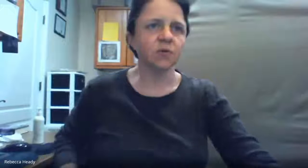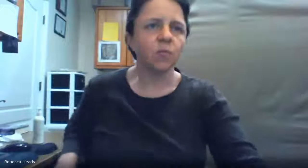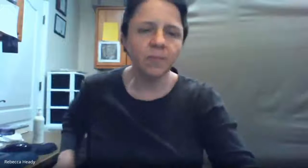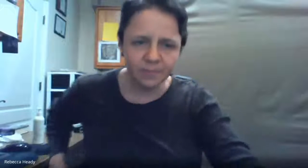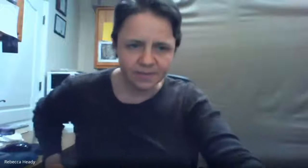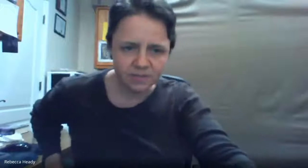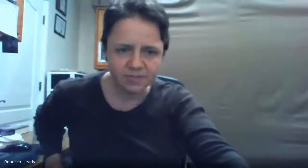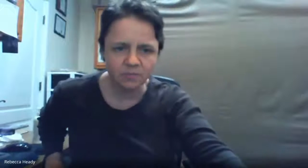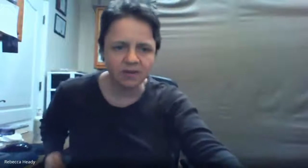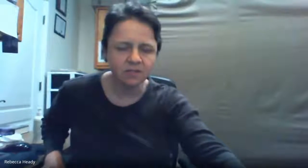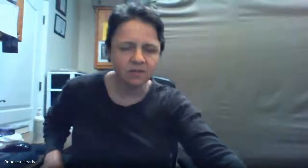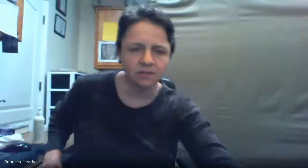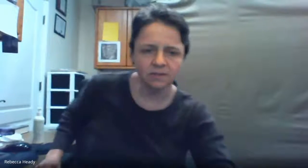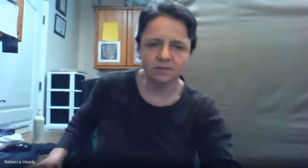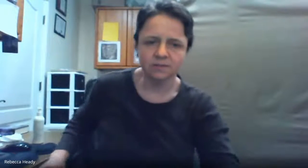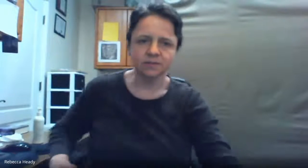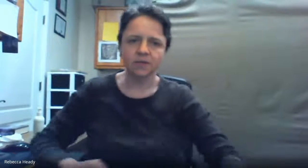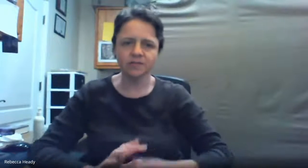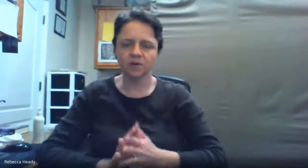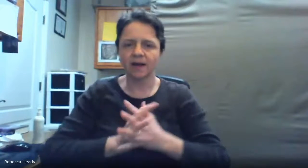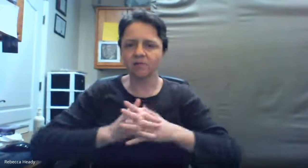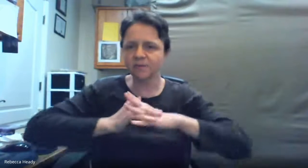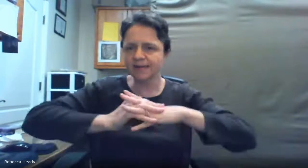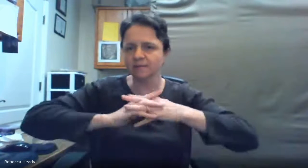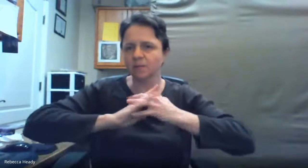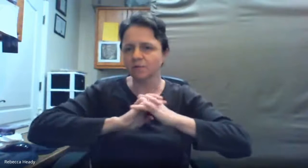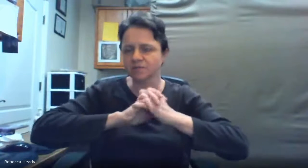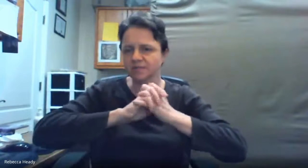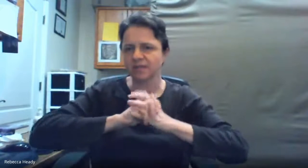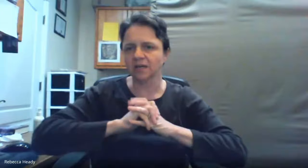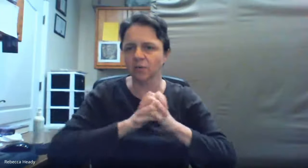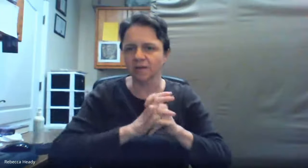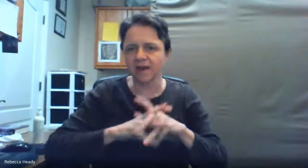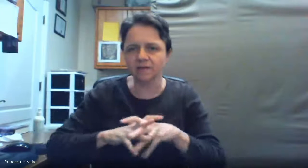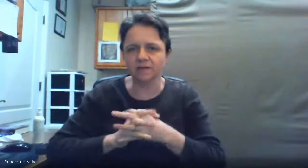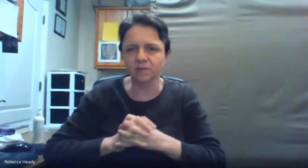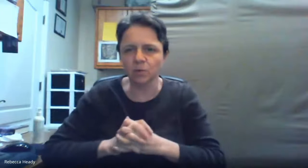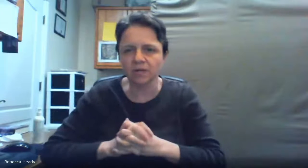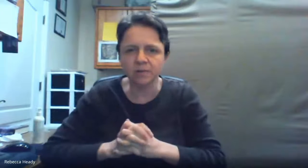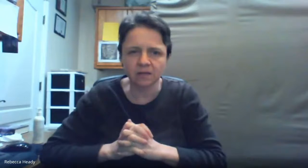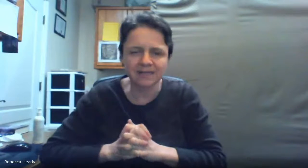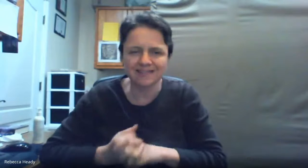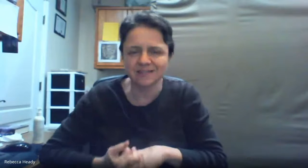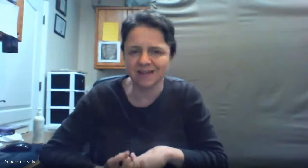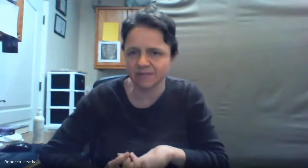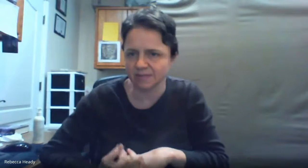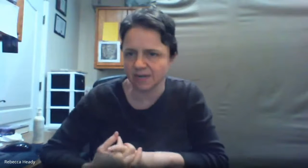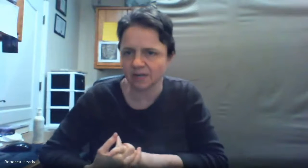let's do our warm-up It's Busy Spider song and go into our alphabet and numbers and just kind of get going on that. And then we're going to be on lesson 7 today.